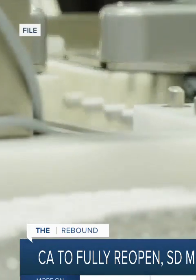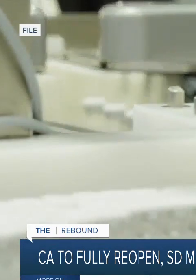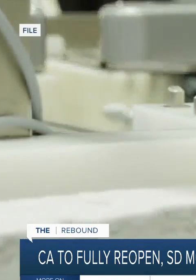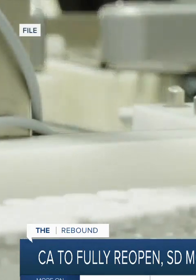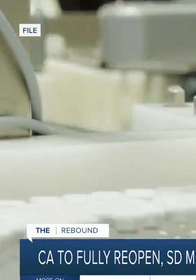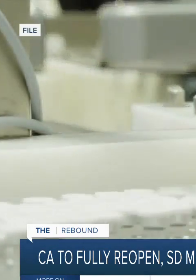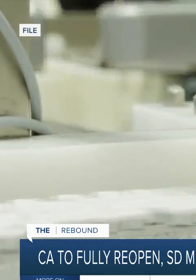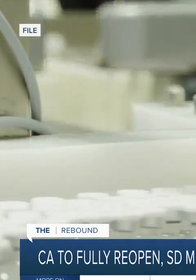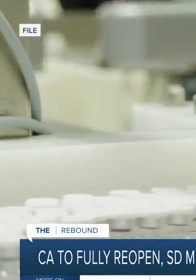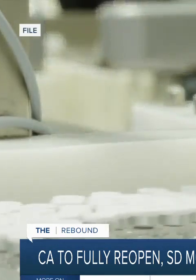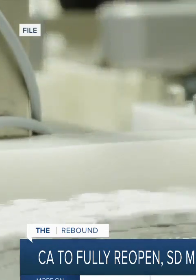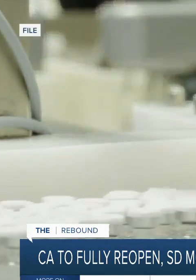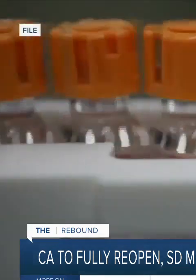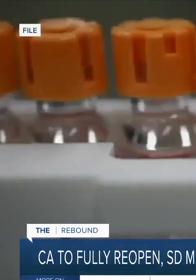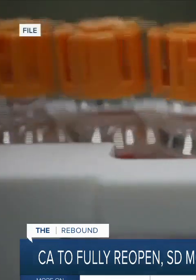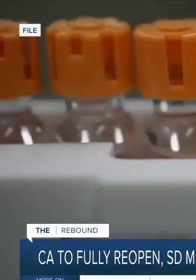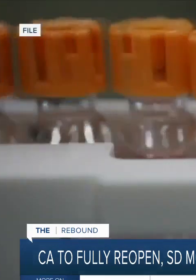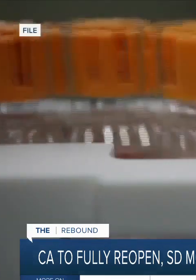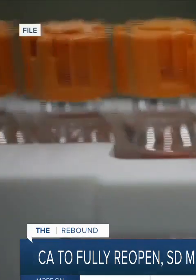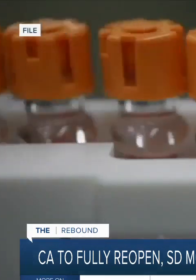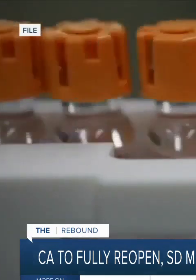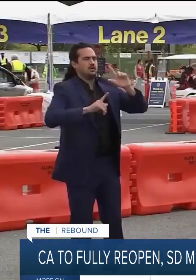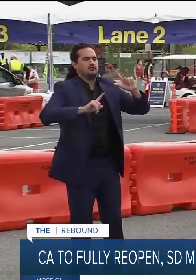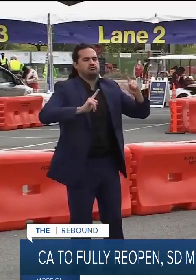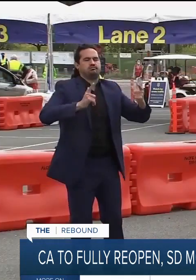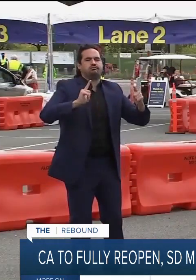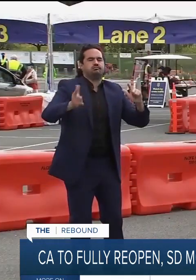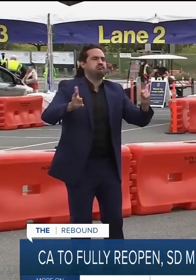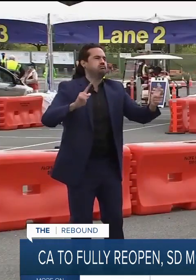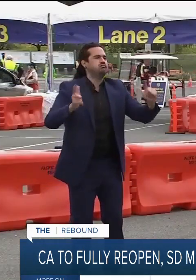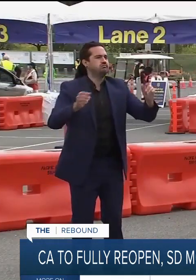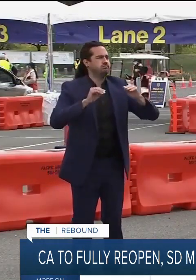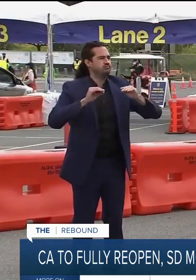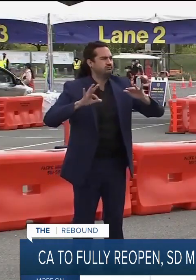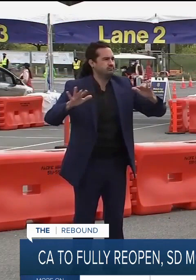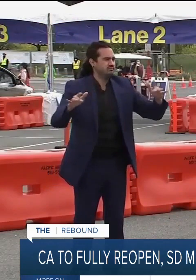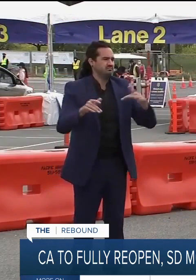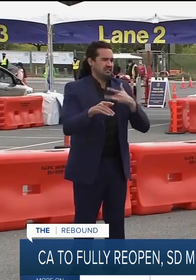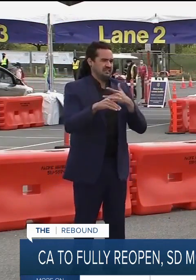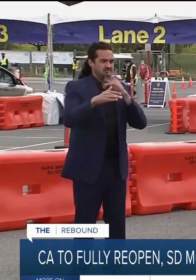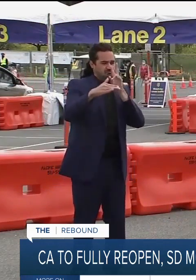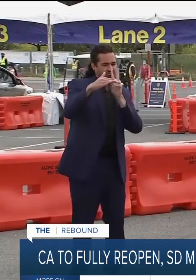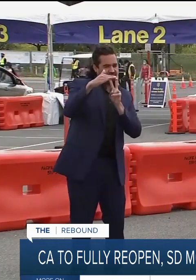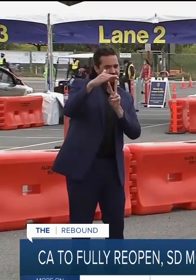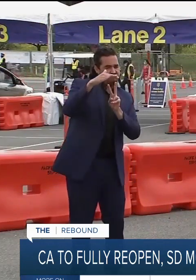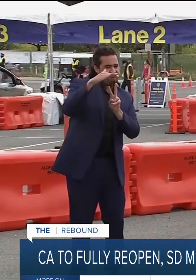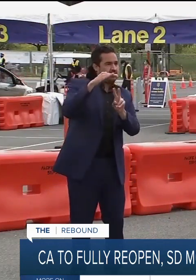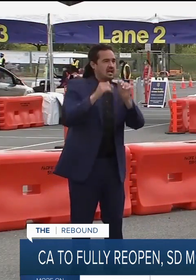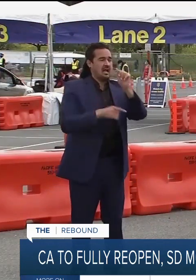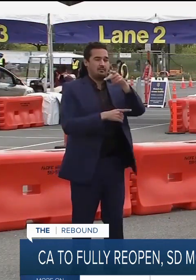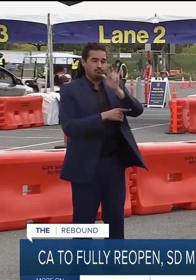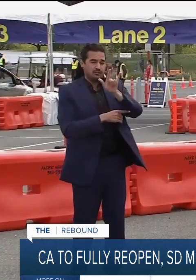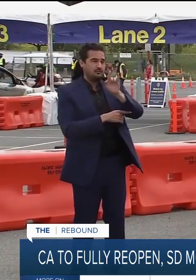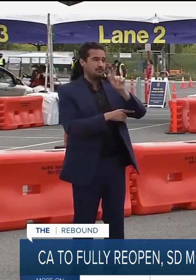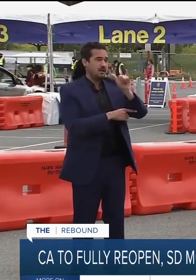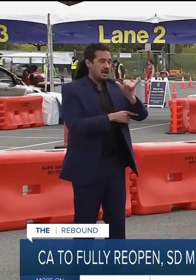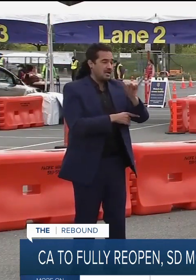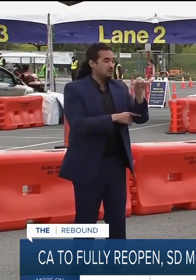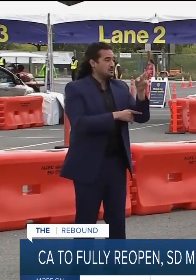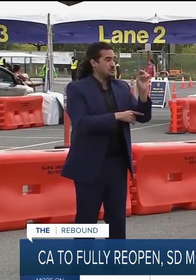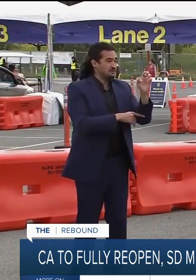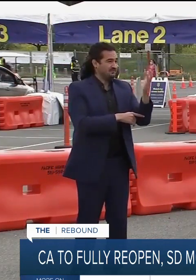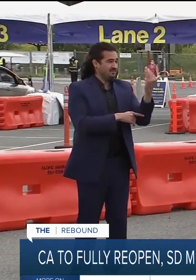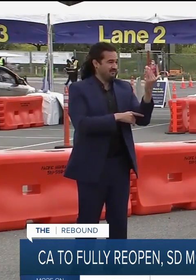do away with its blueprint for reopening. We can start to open up as business as usual, subject